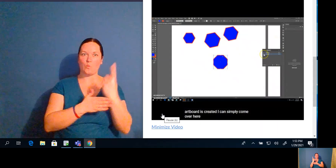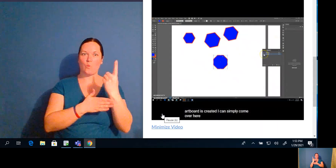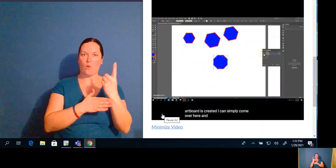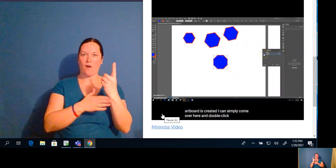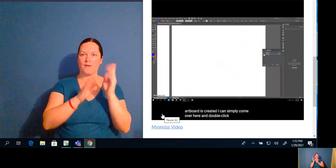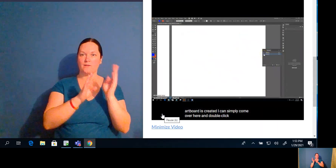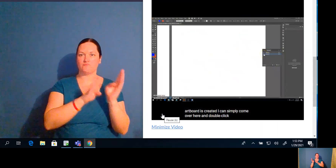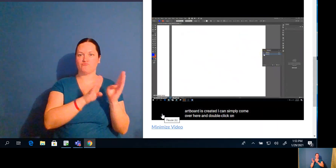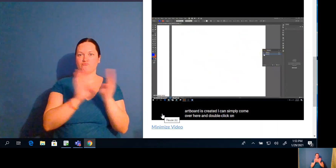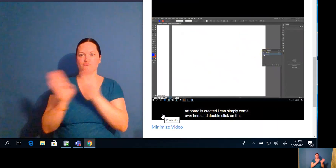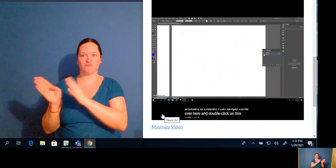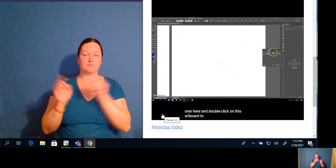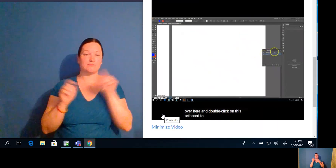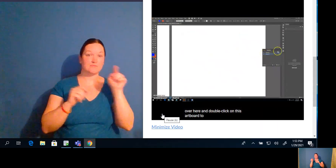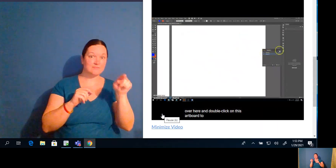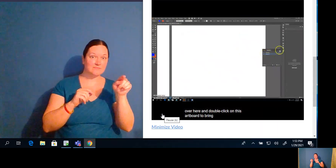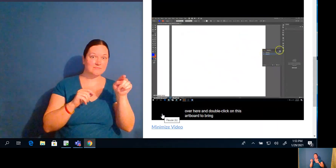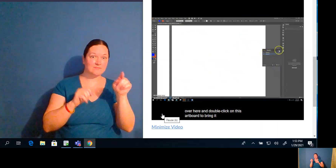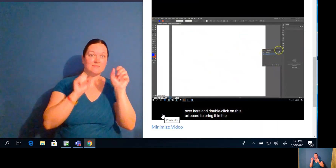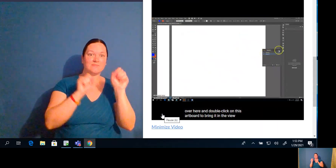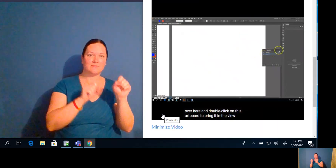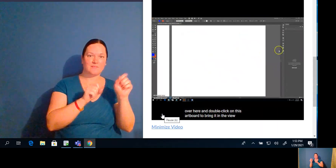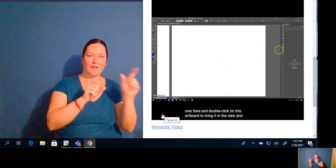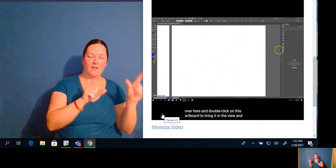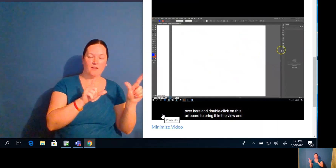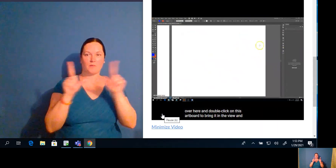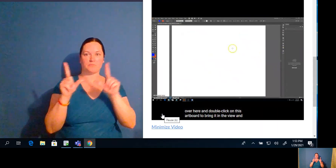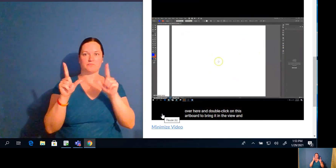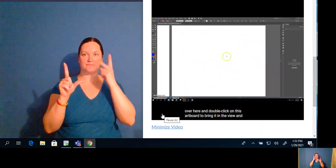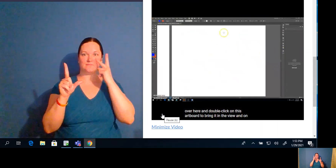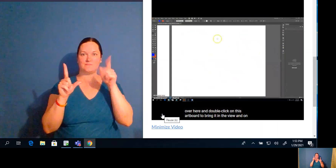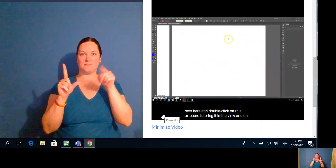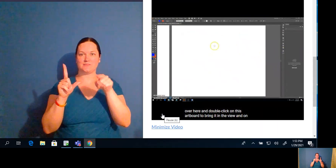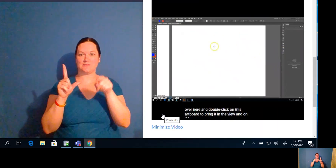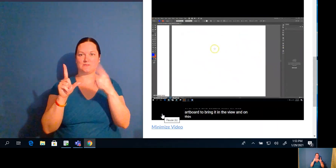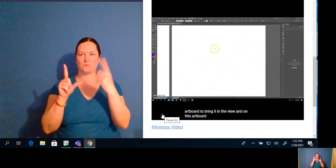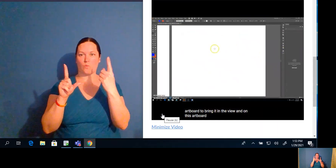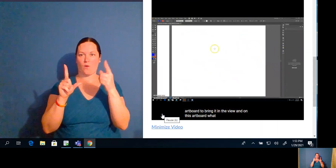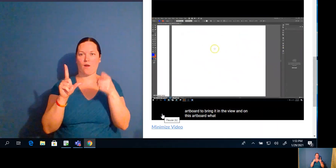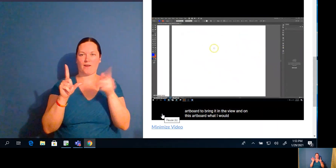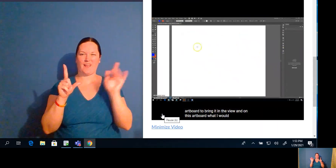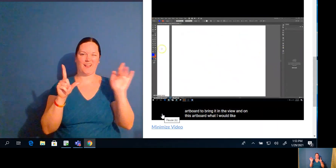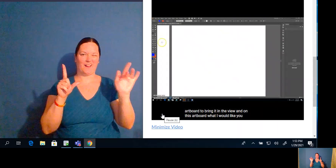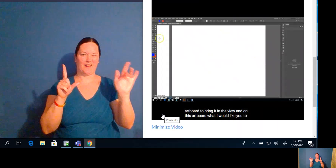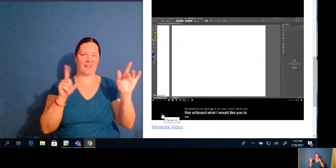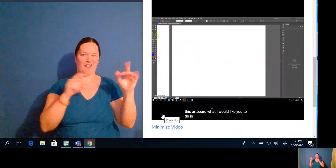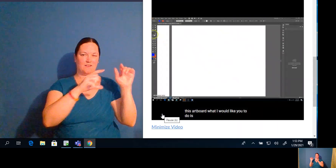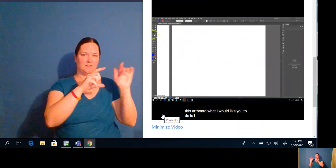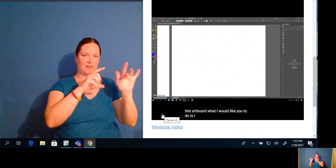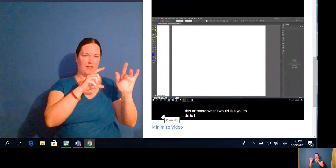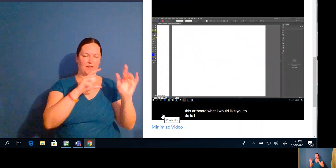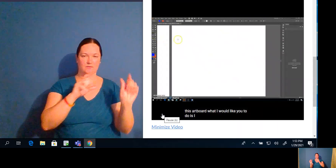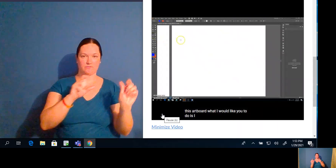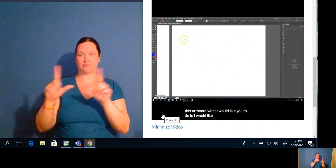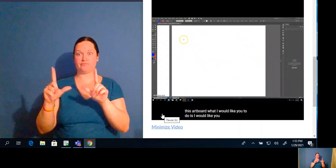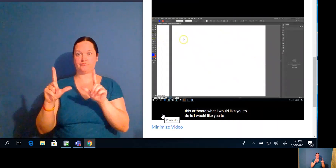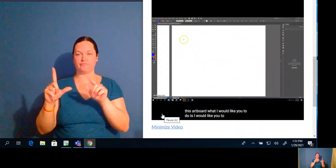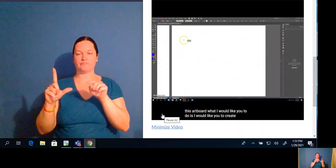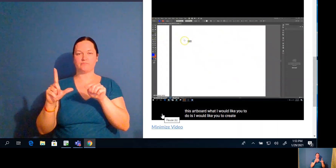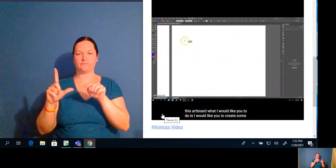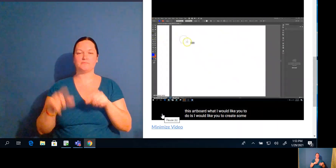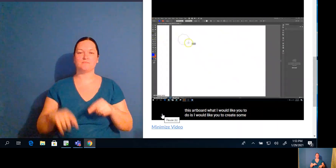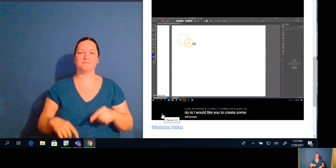simply come over here and double click on this artboard to bring it into view. And on this artboard, what I would like you to do is